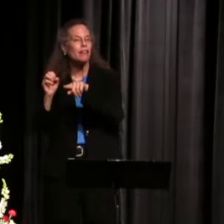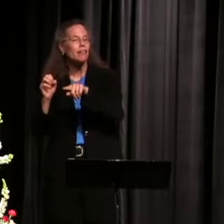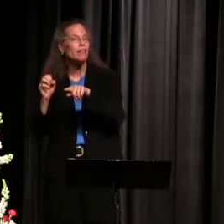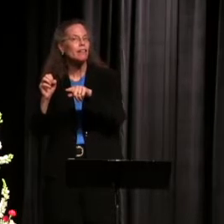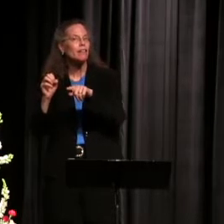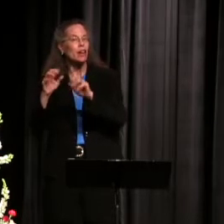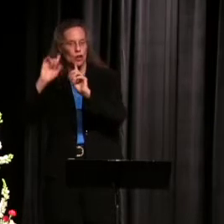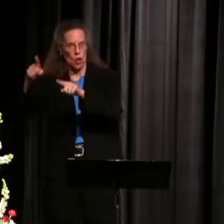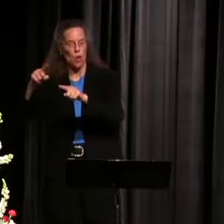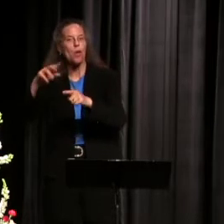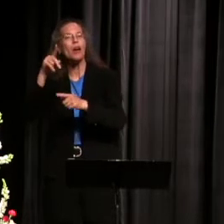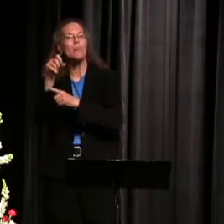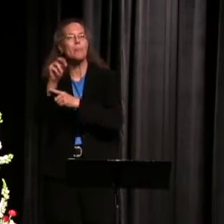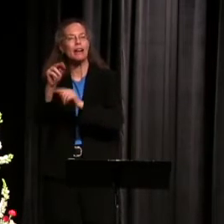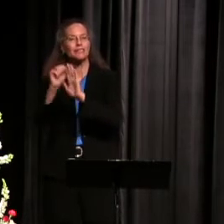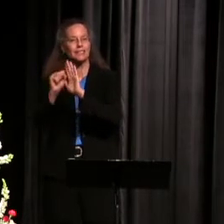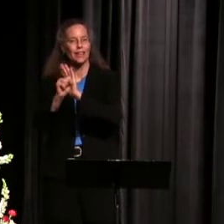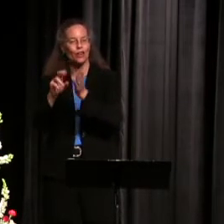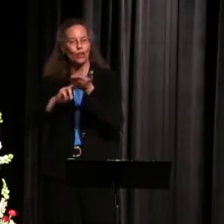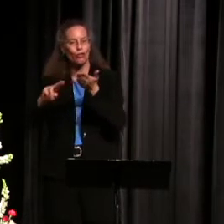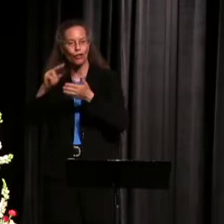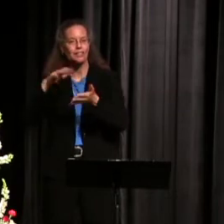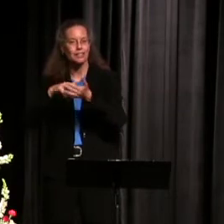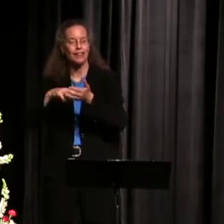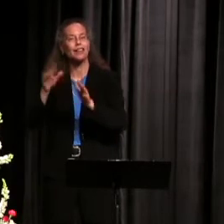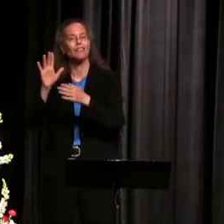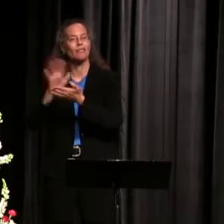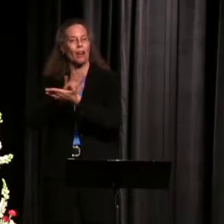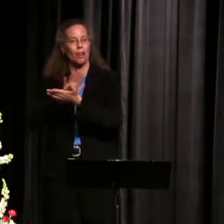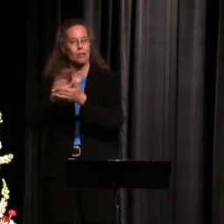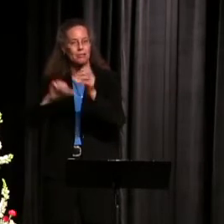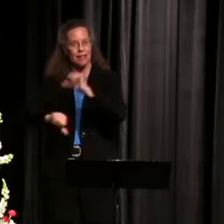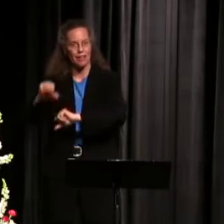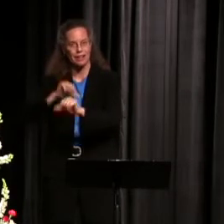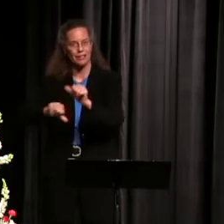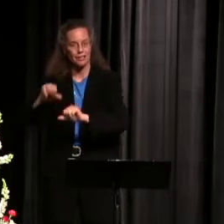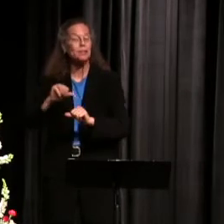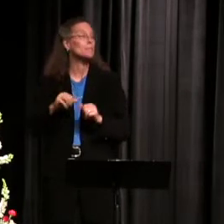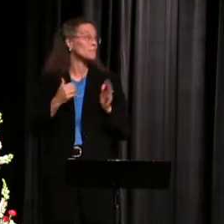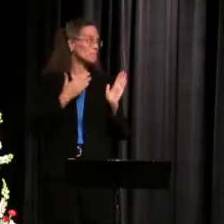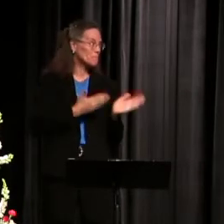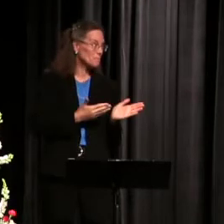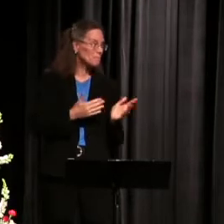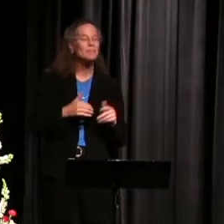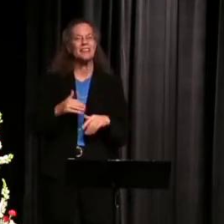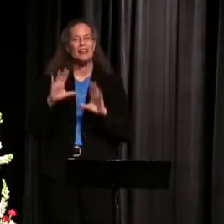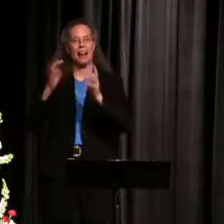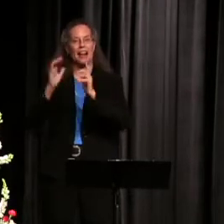University to study film and science, and our treasurer, Emily Pollack, to the stage to present the class